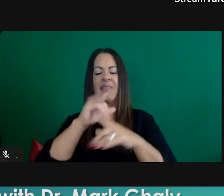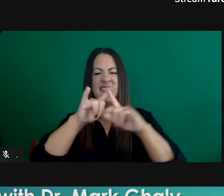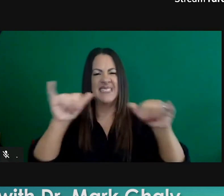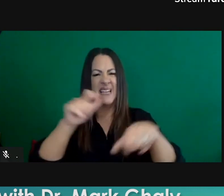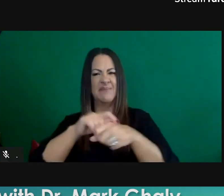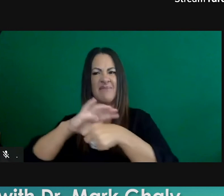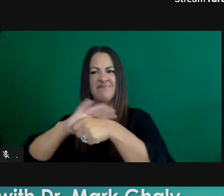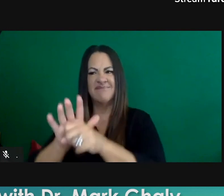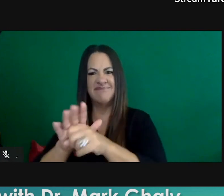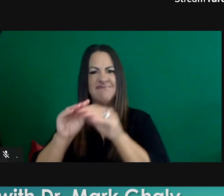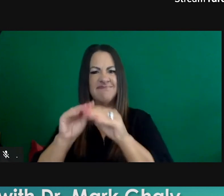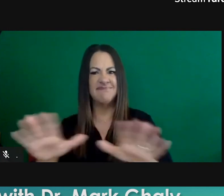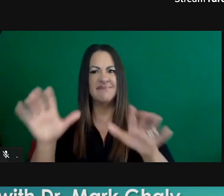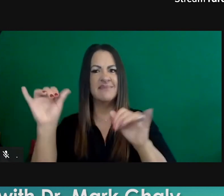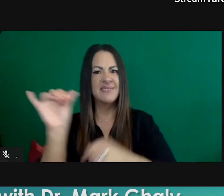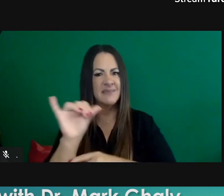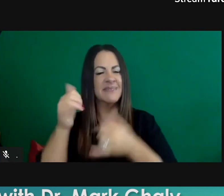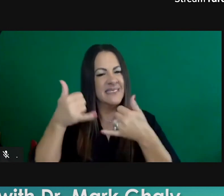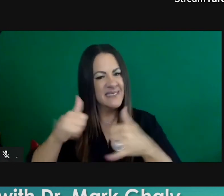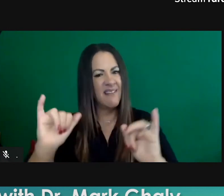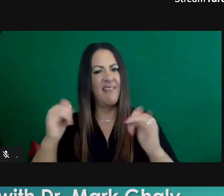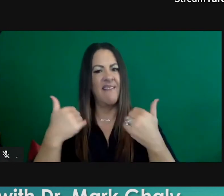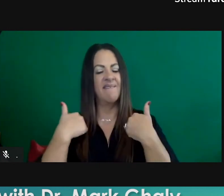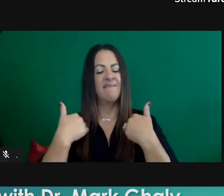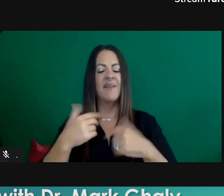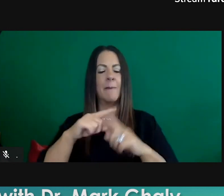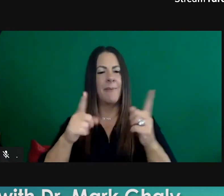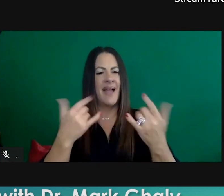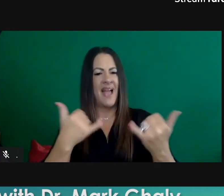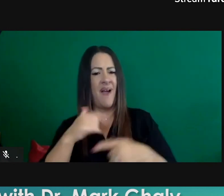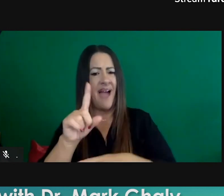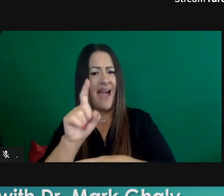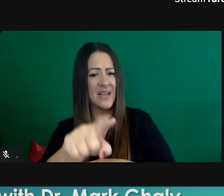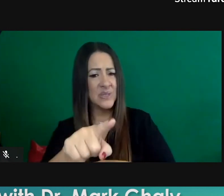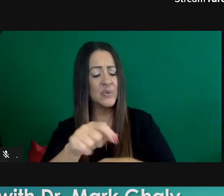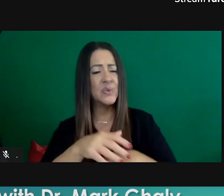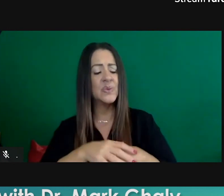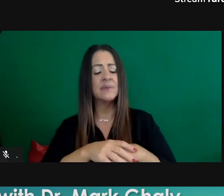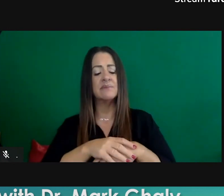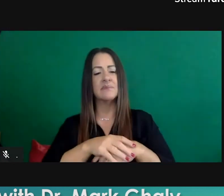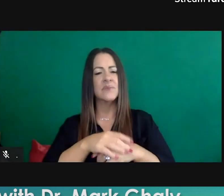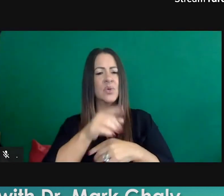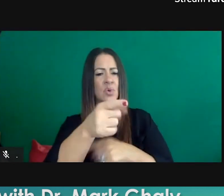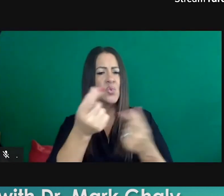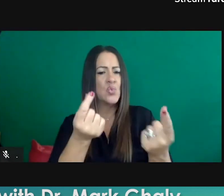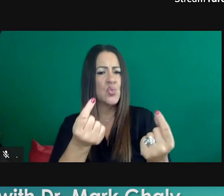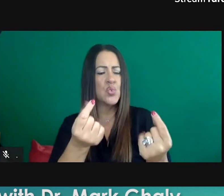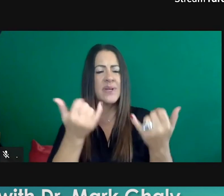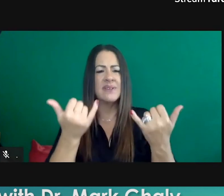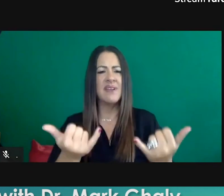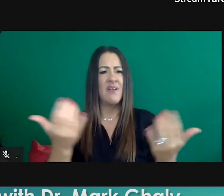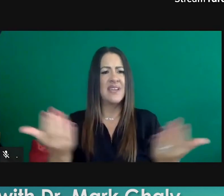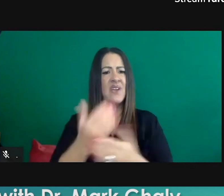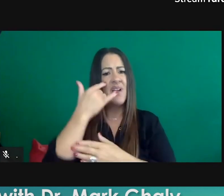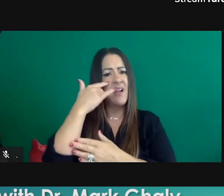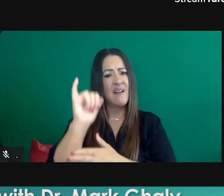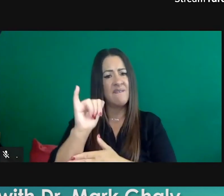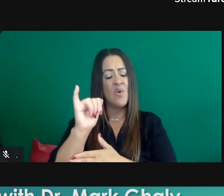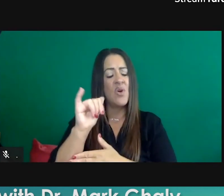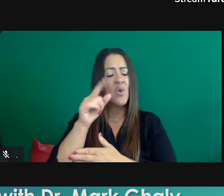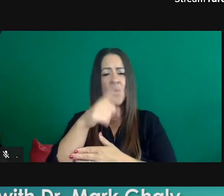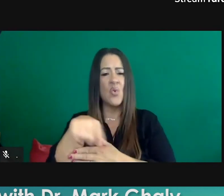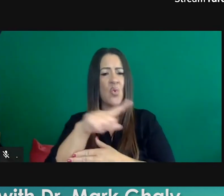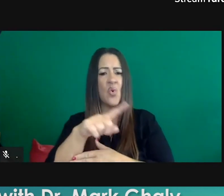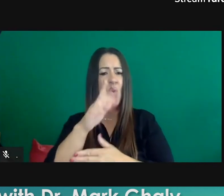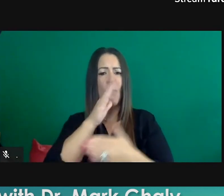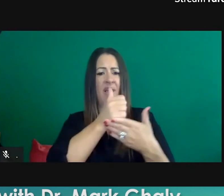My question to you and also to your colleague is, what steps is the state of California taking to